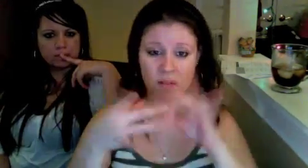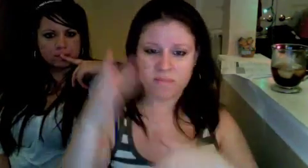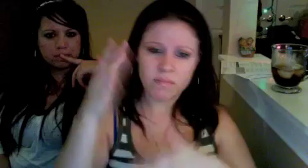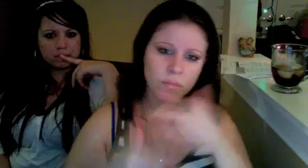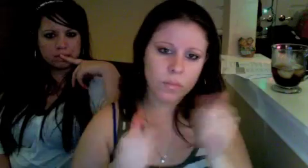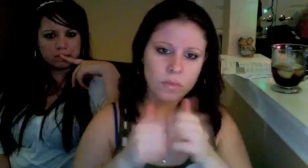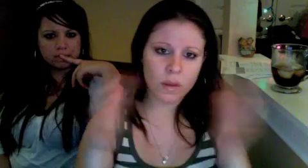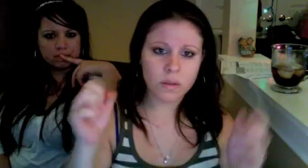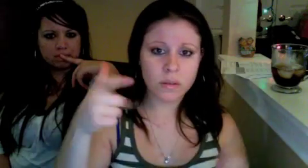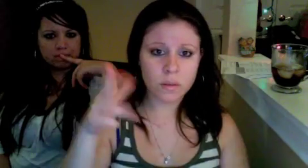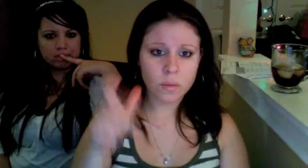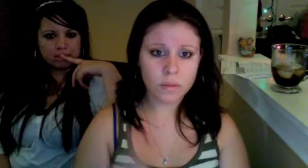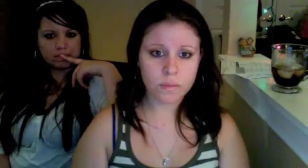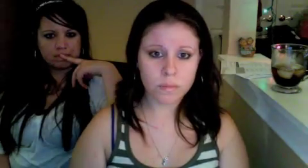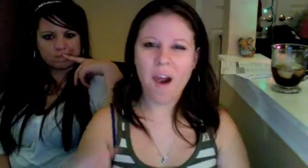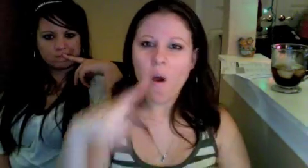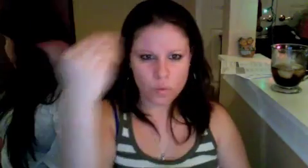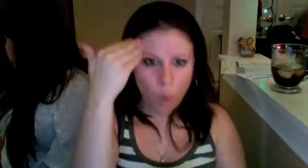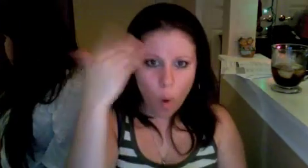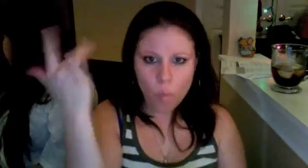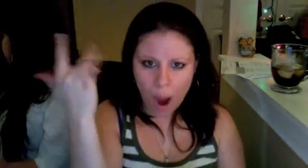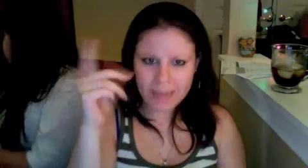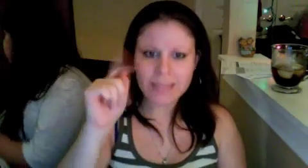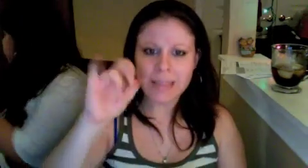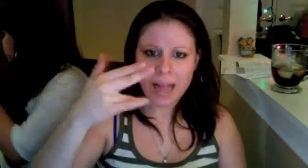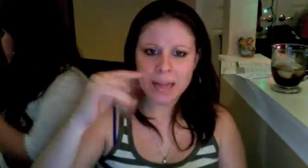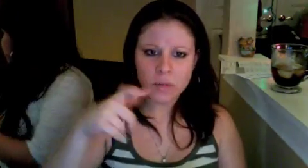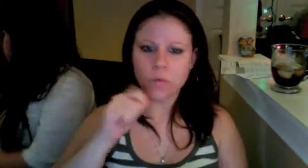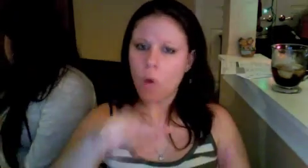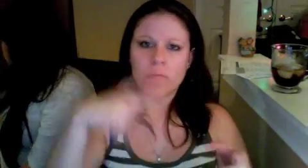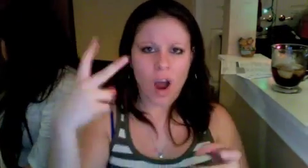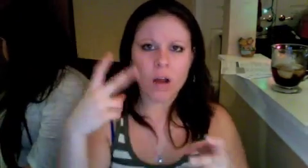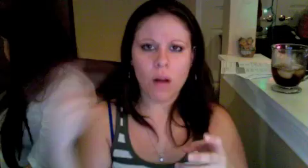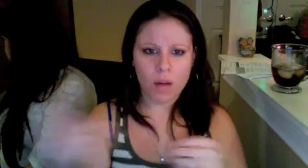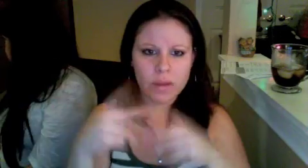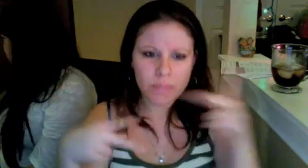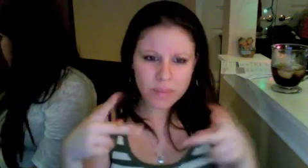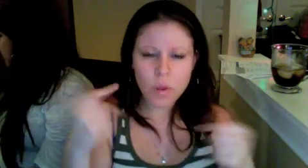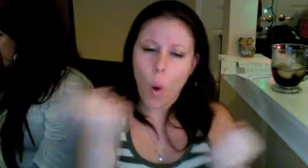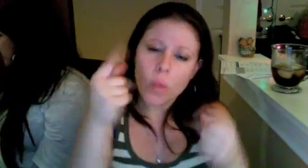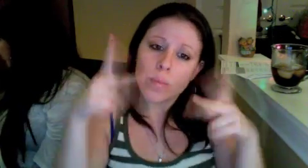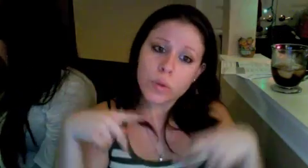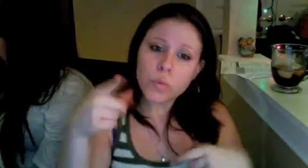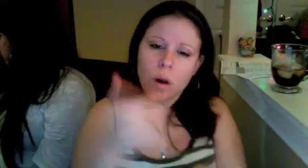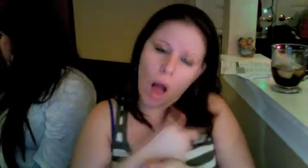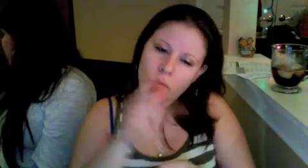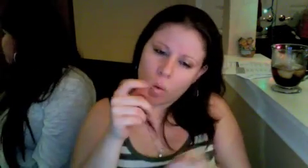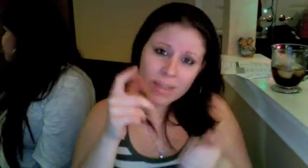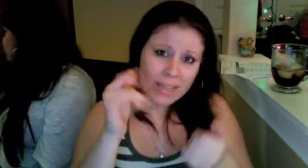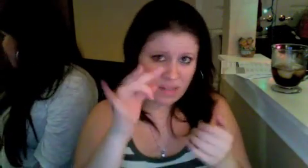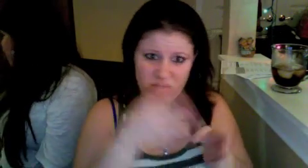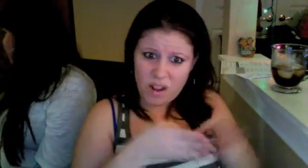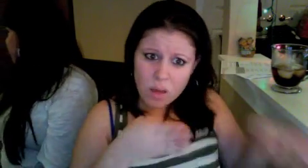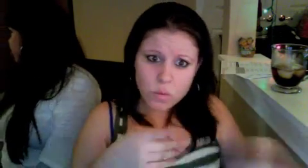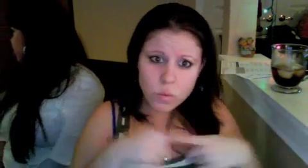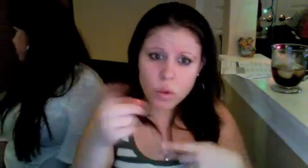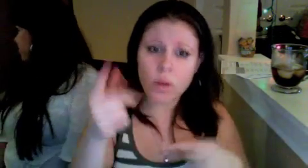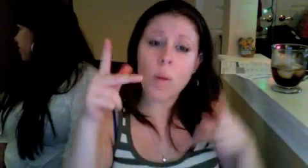now you know our technique. Don't fucking fall in love with people. Hold the person that you love closely if they're next to you. The one you love, and